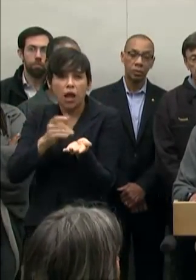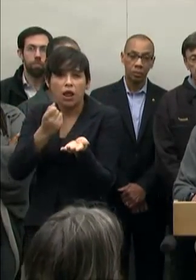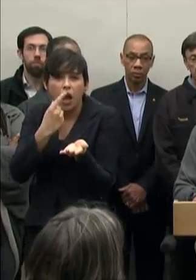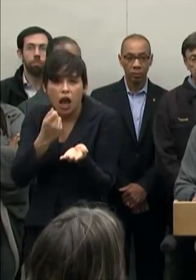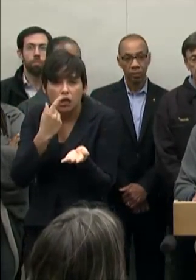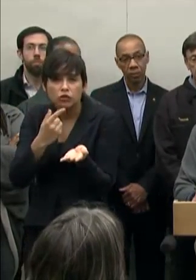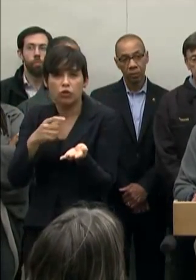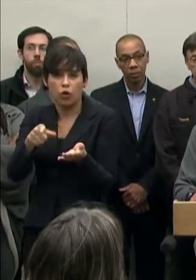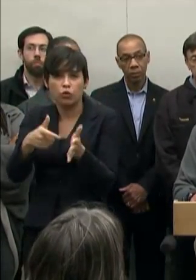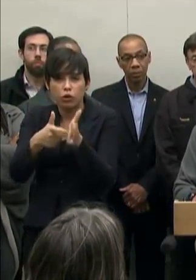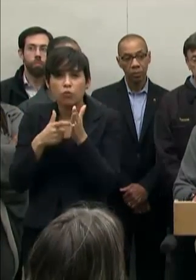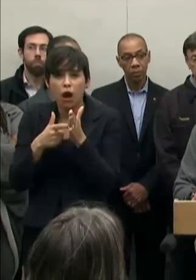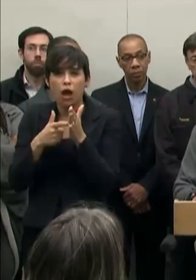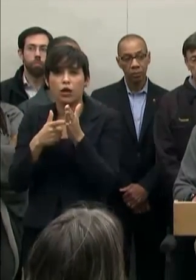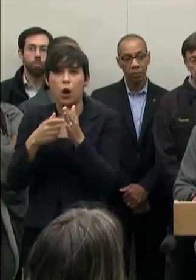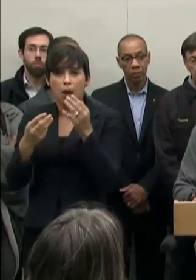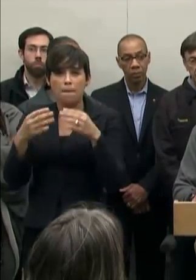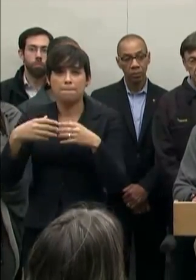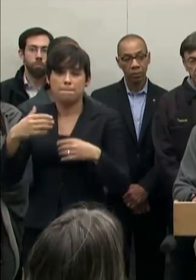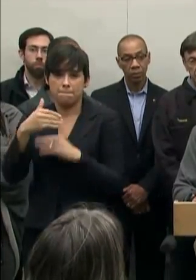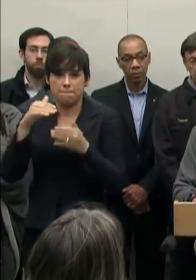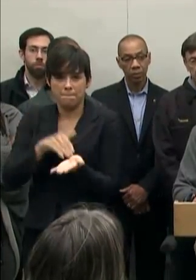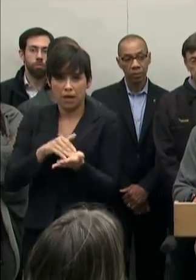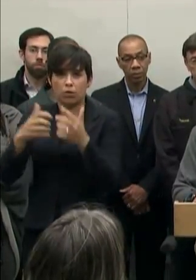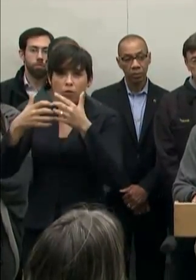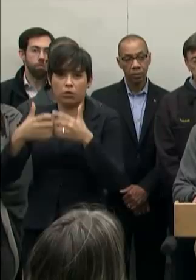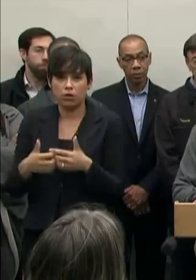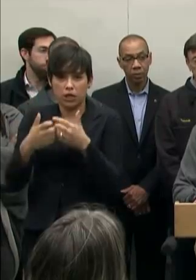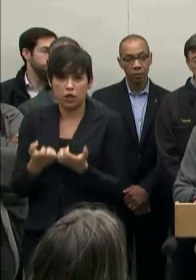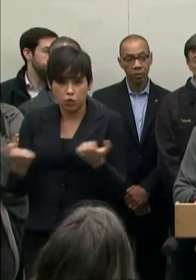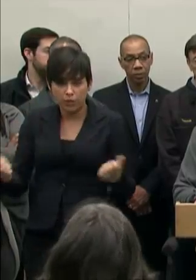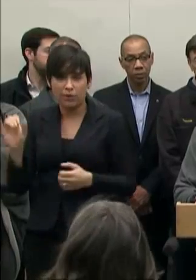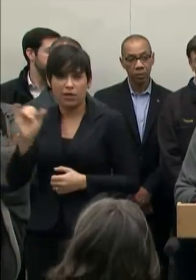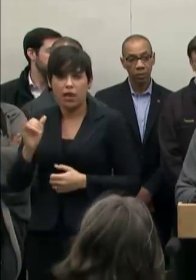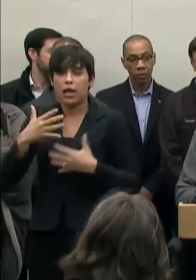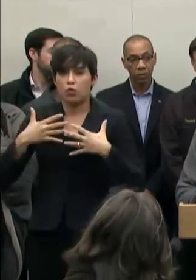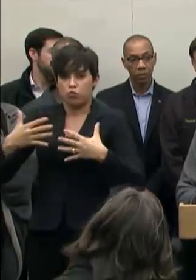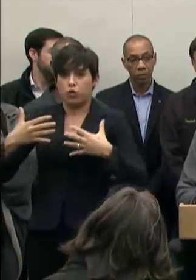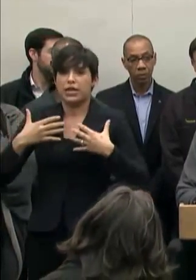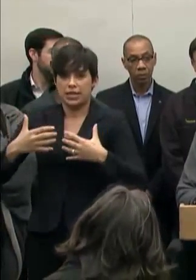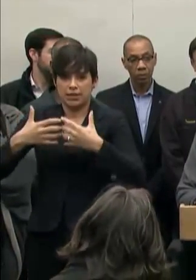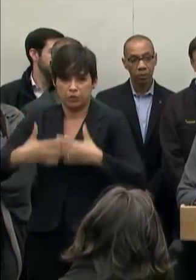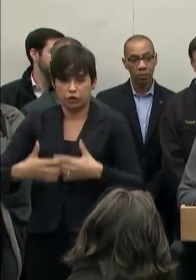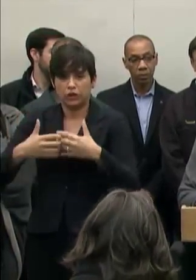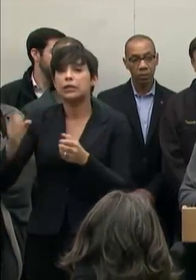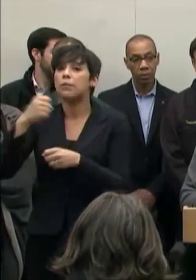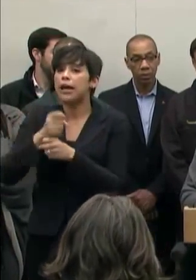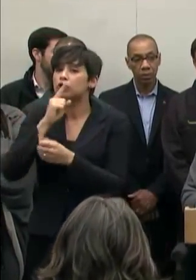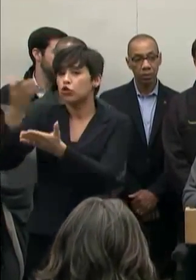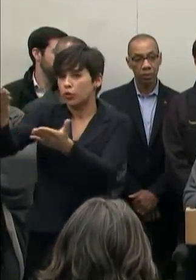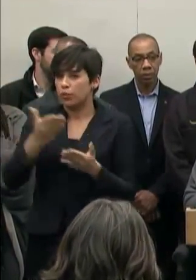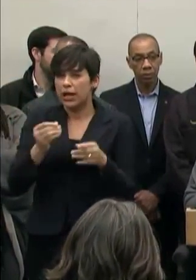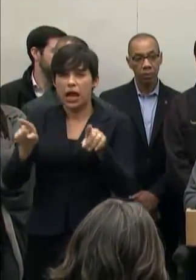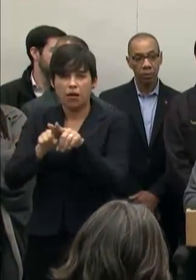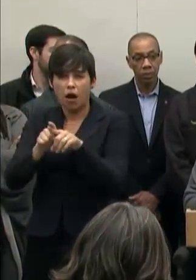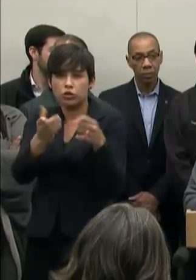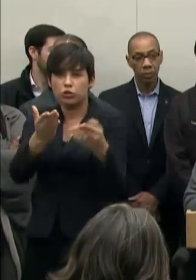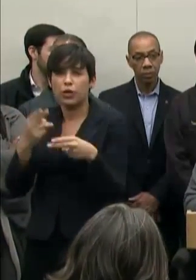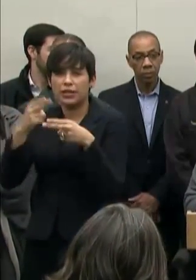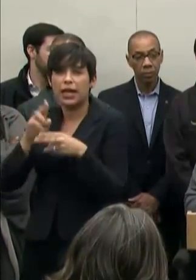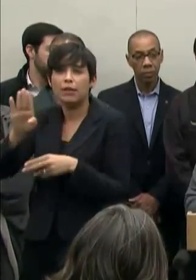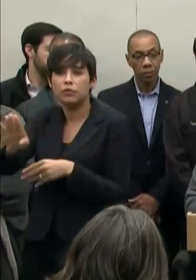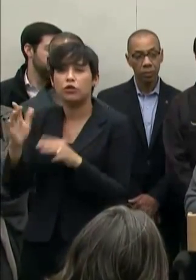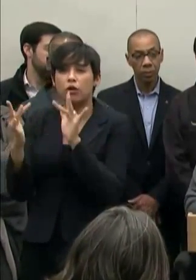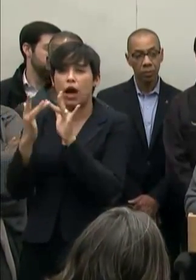require medical equipment like oxygen tanks, be sure to bring them with you. Also bring the name and contact information for your doctor if you